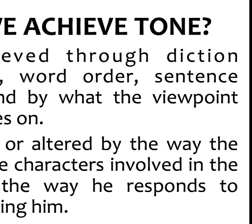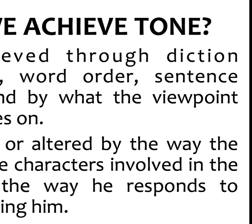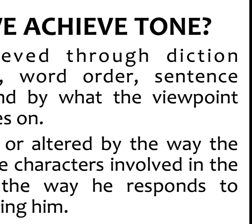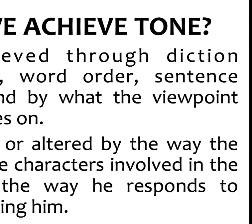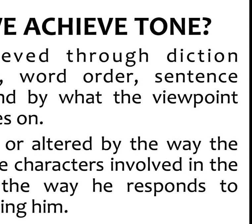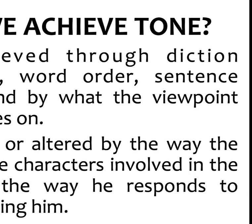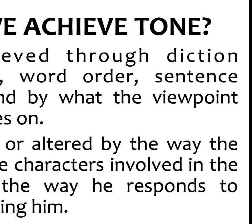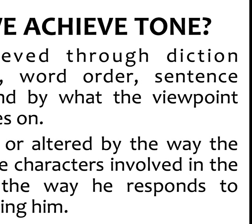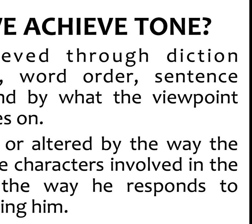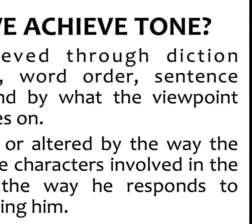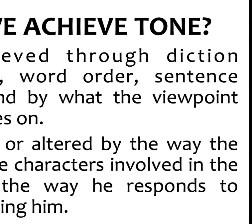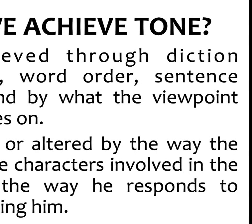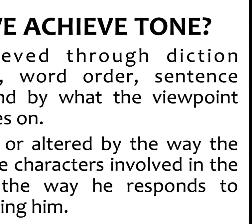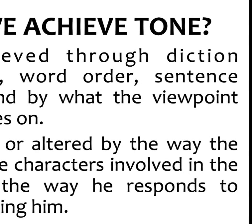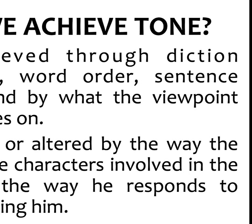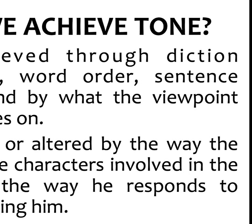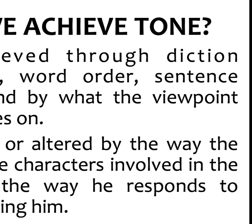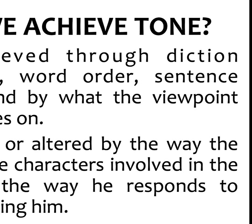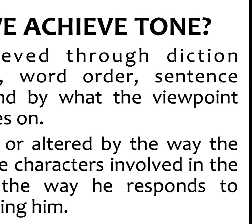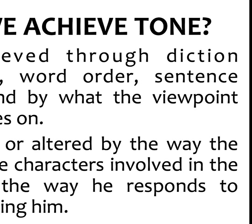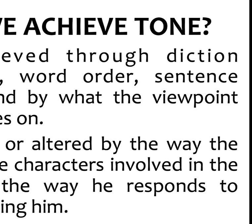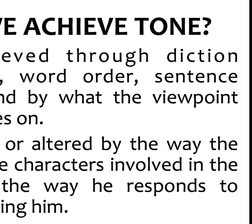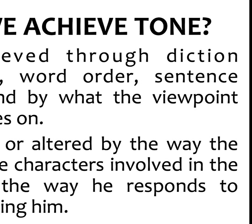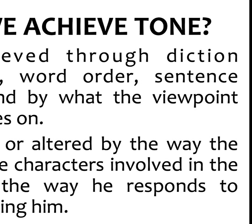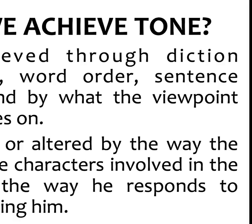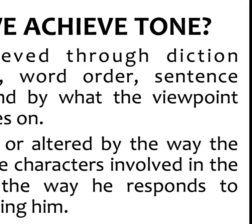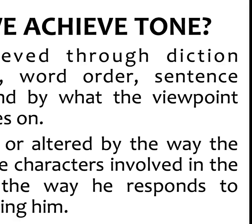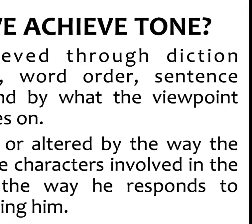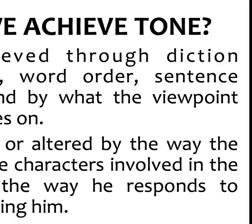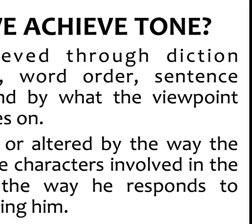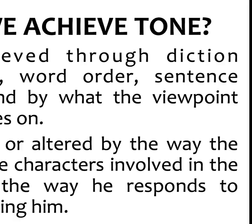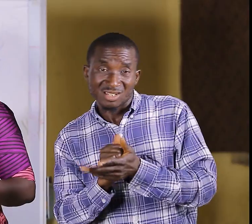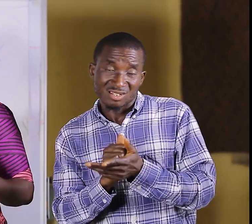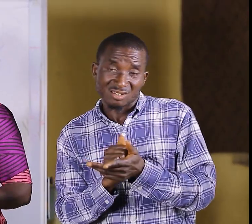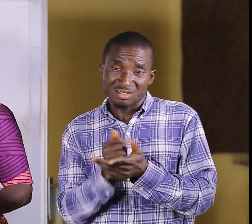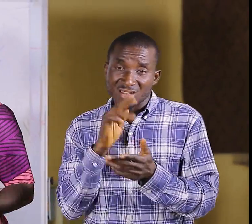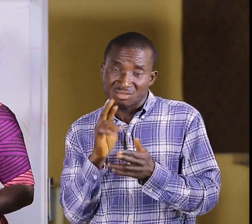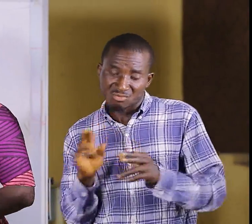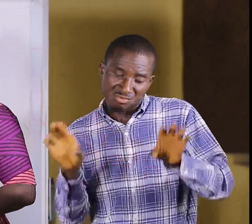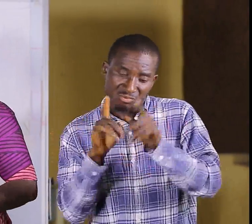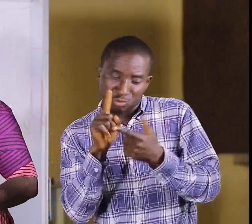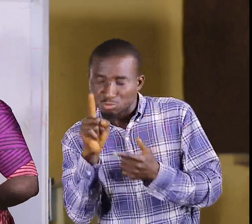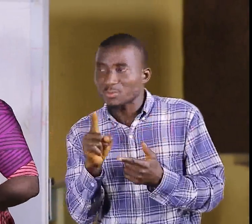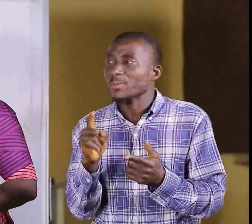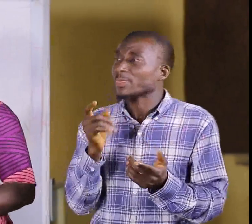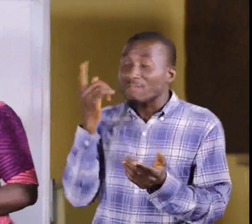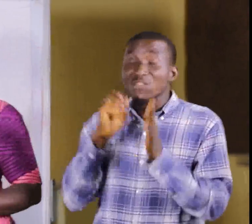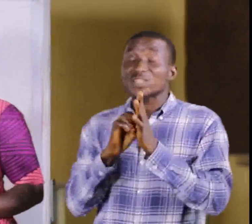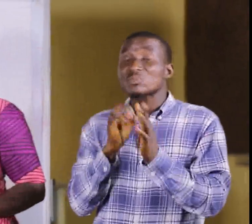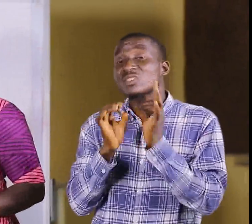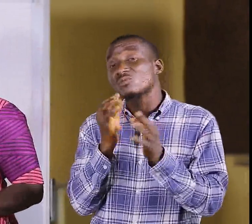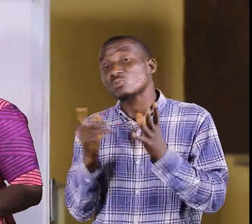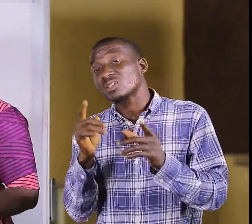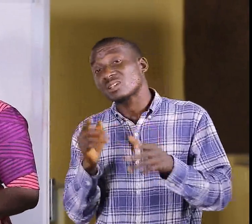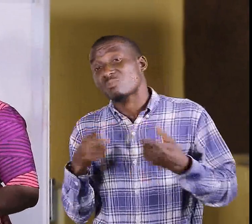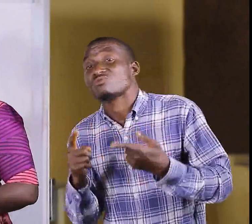in the story and by the way he responds to events around him. I am the one speaking. If something happens here, how do I